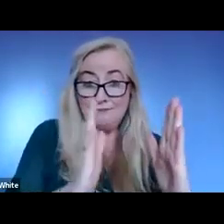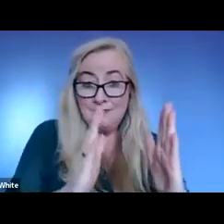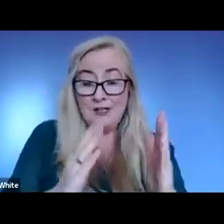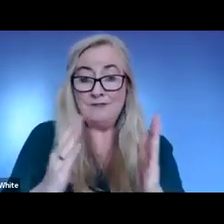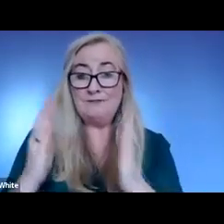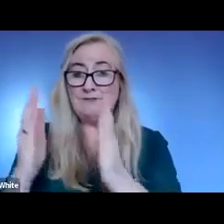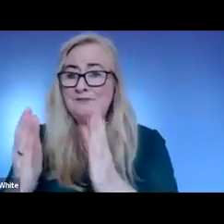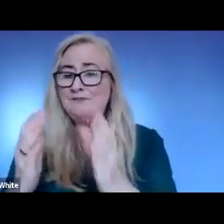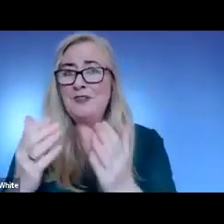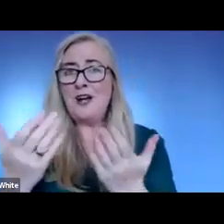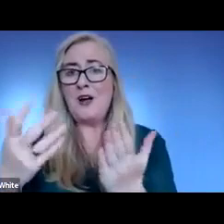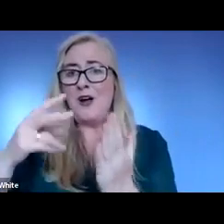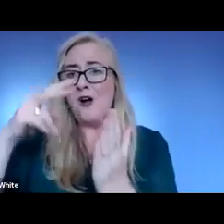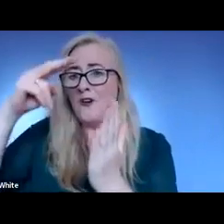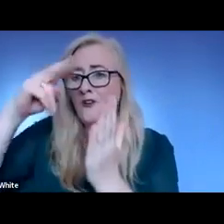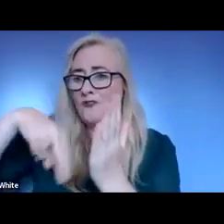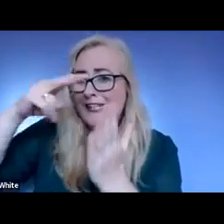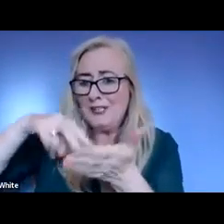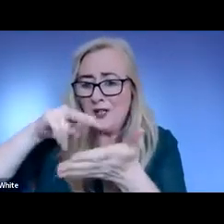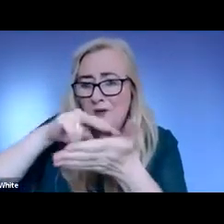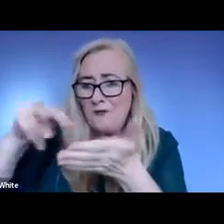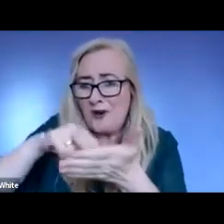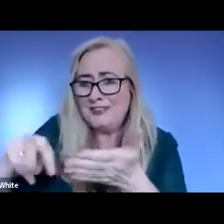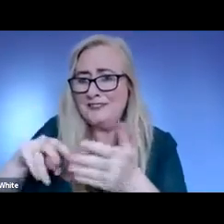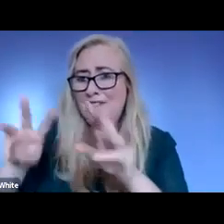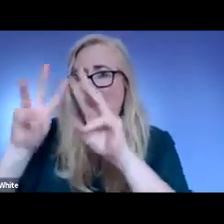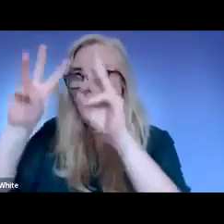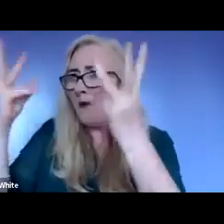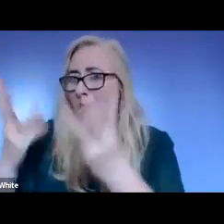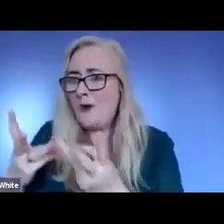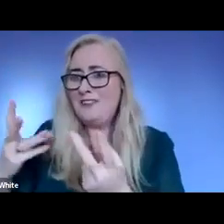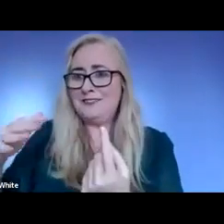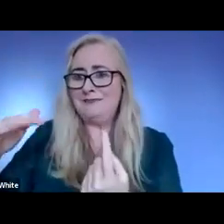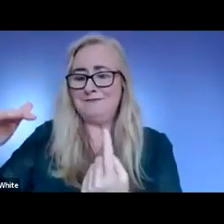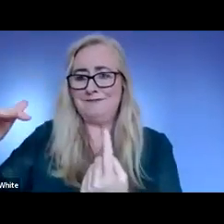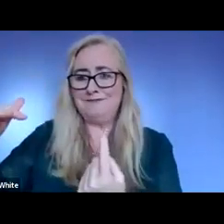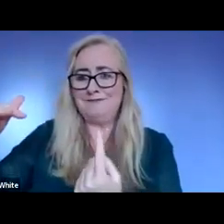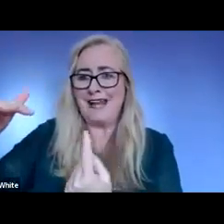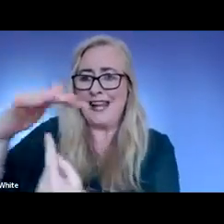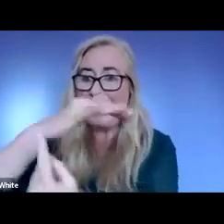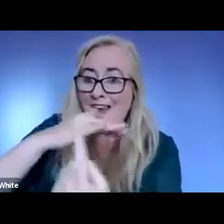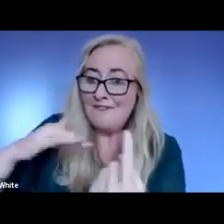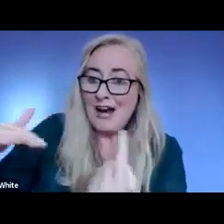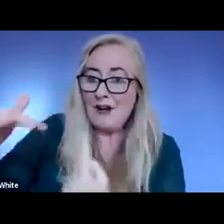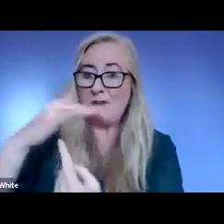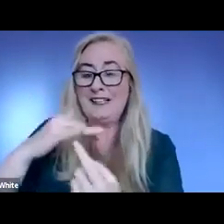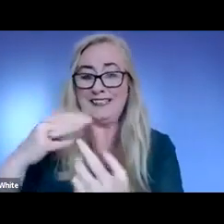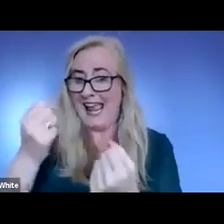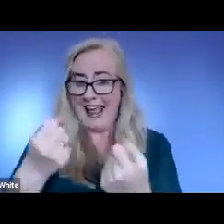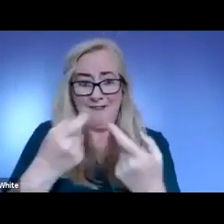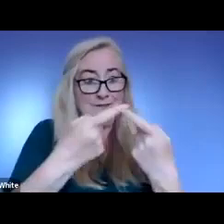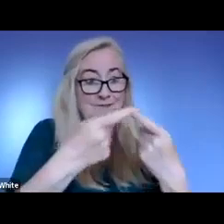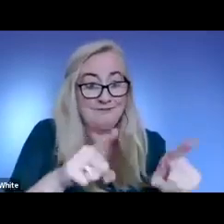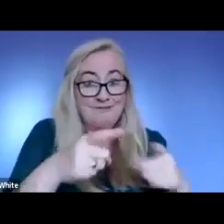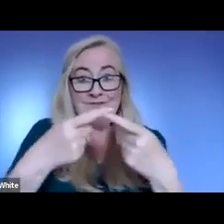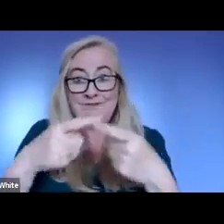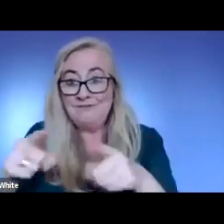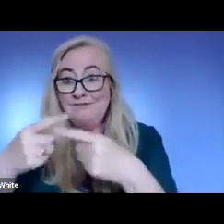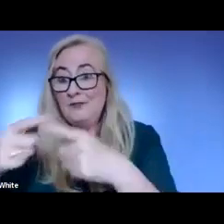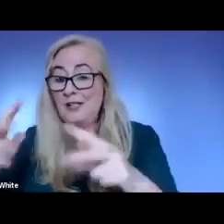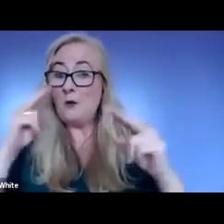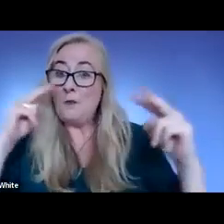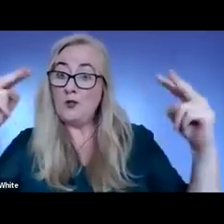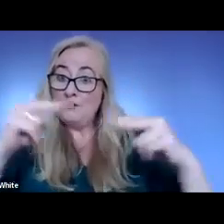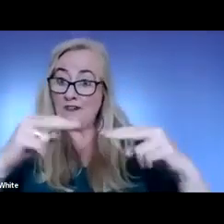Freire around reading the word, to read the world, the environment as a third teacher coming from Reggio Emilia in Italy. There are many, many perspectives that can help us do